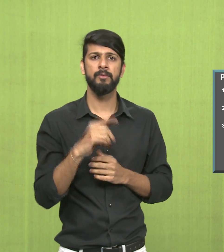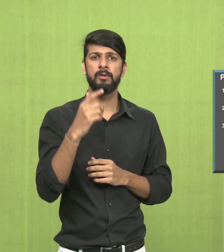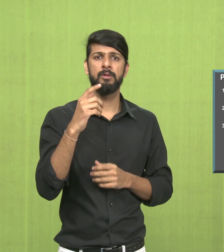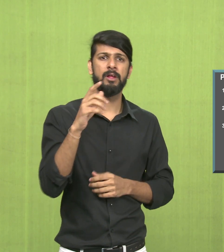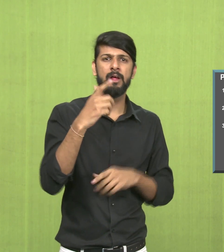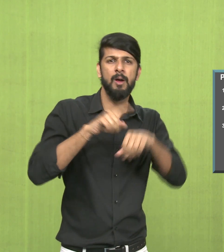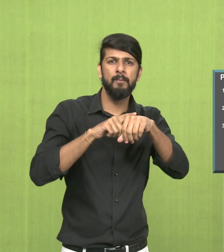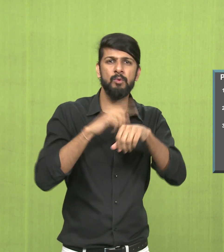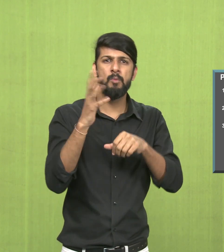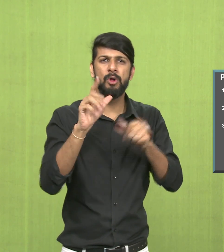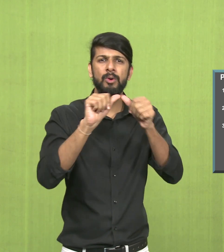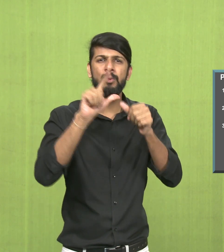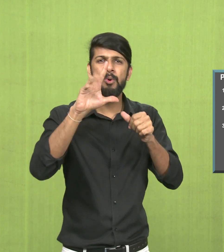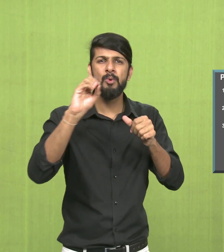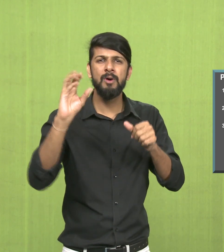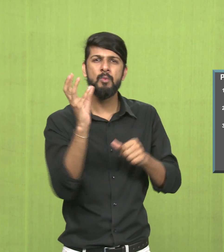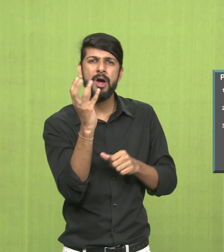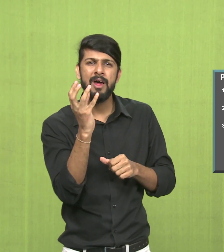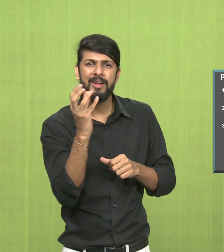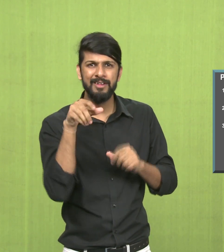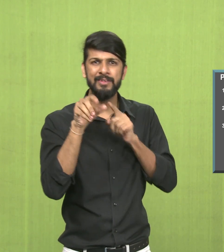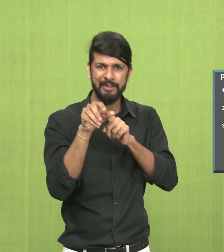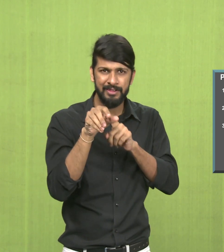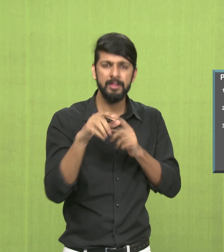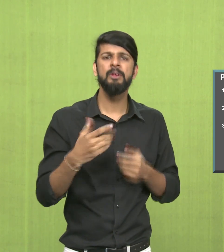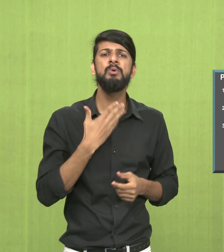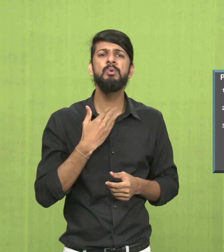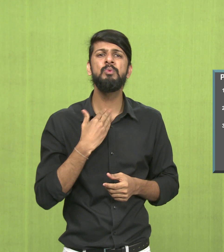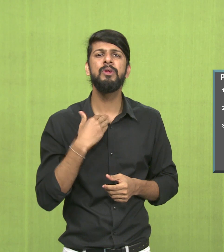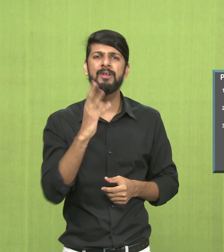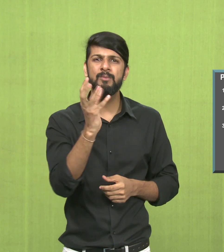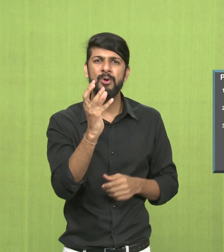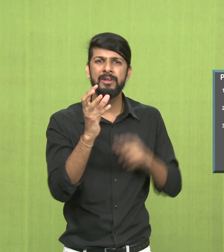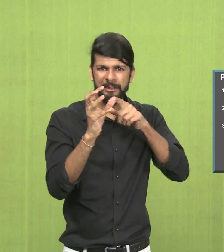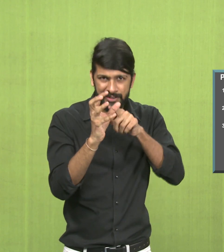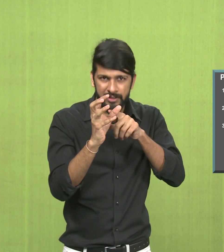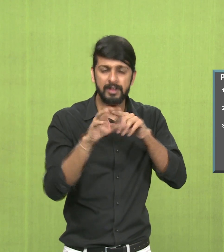What are the kind of vegetables we use? We can use potato, we can use sweet potato,